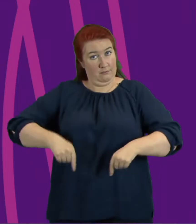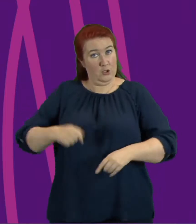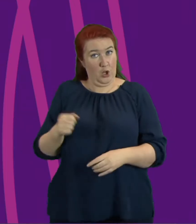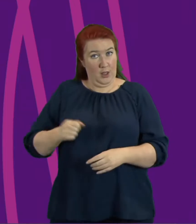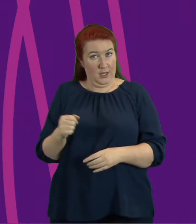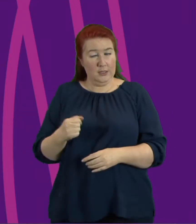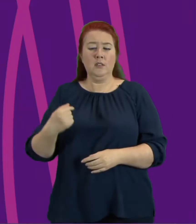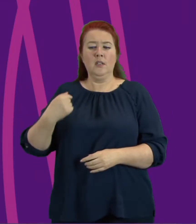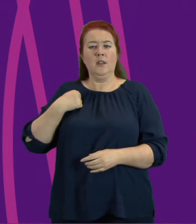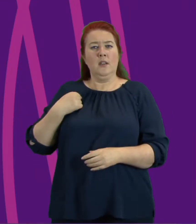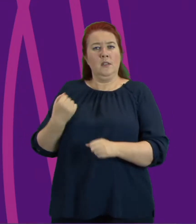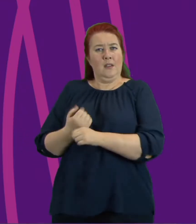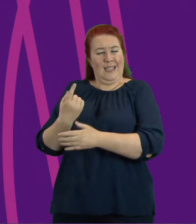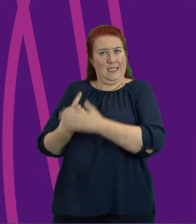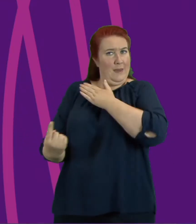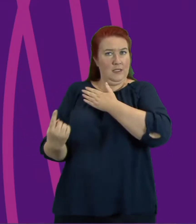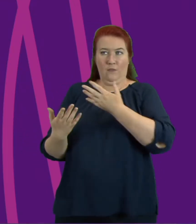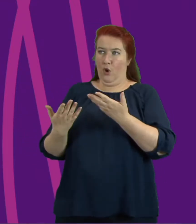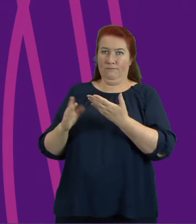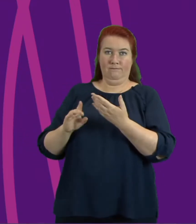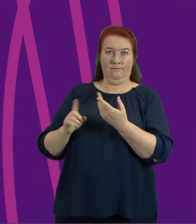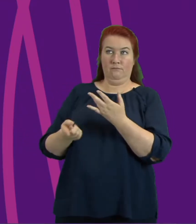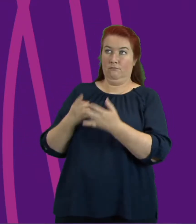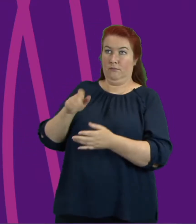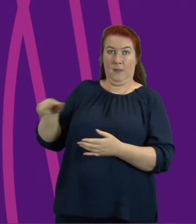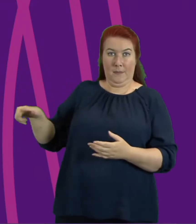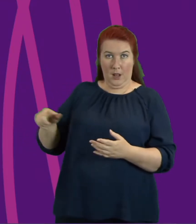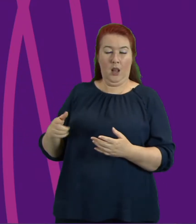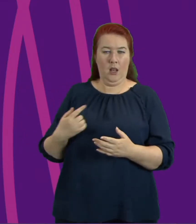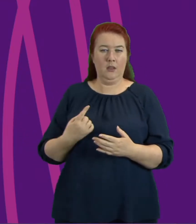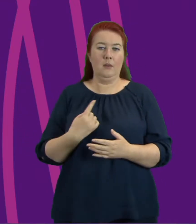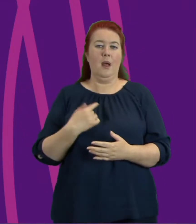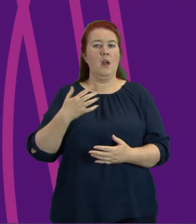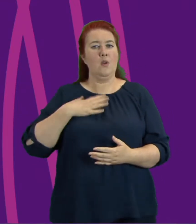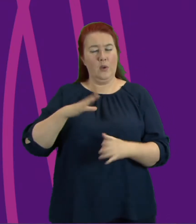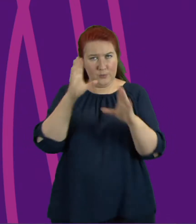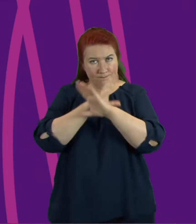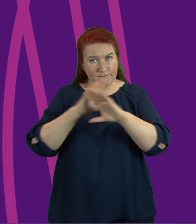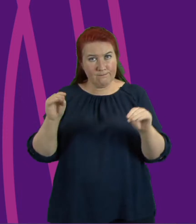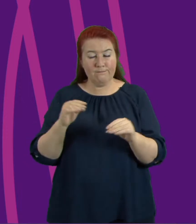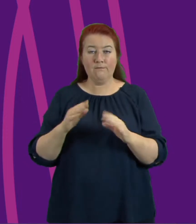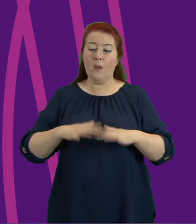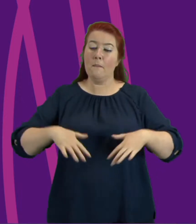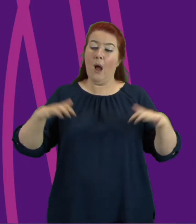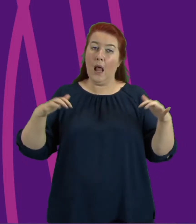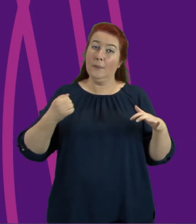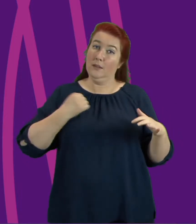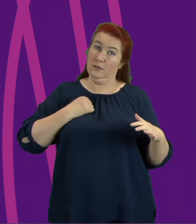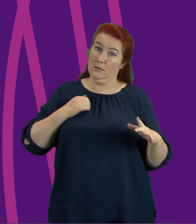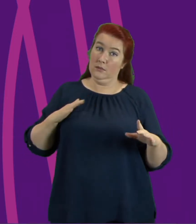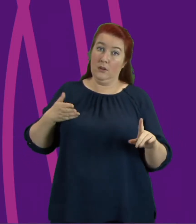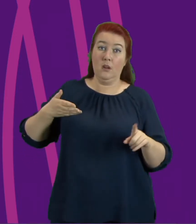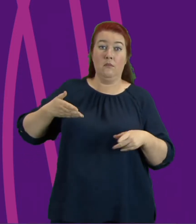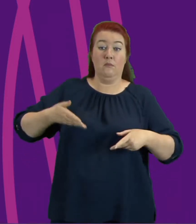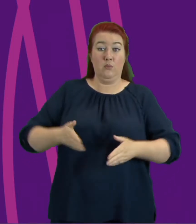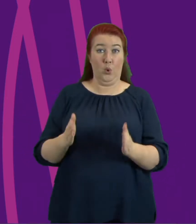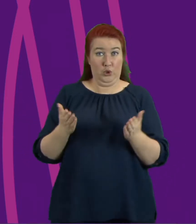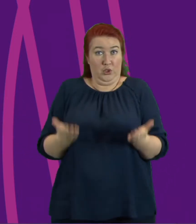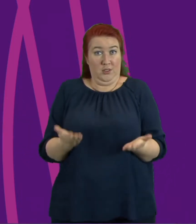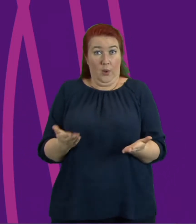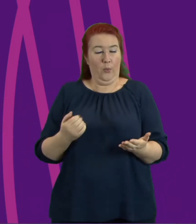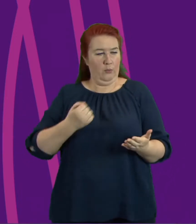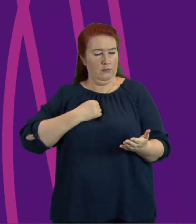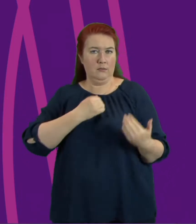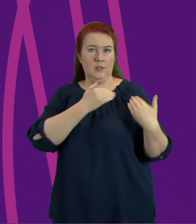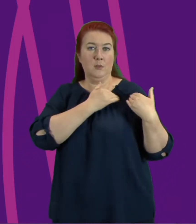exercise independently of any other person, I want to take this opportunity to advise Parliament of the approach which I am taking to that responsibility